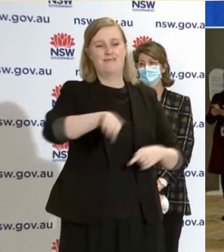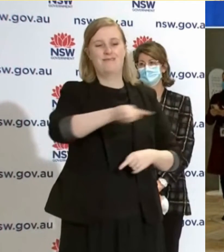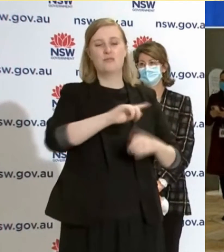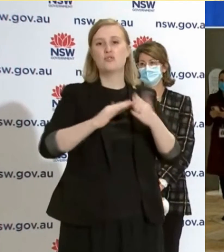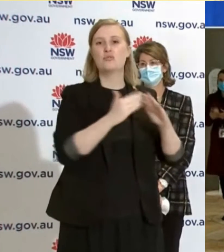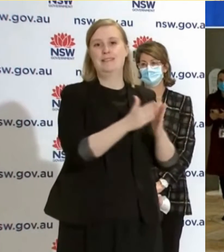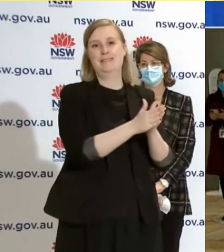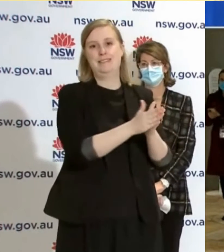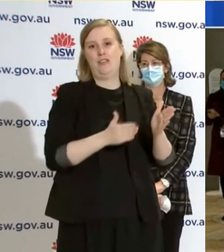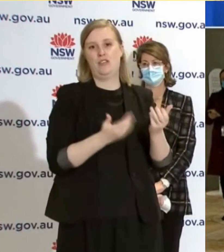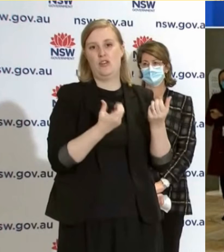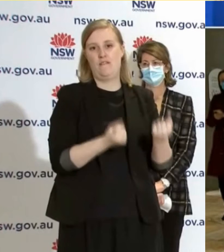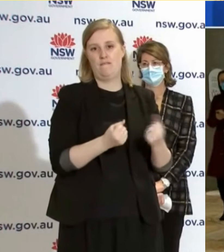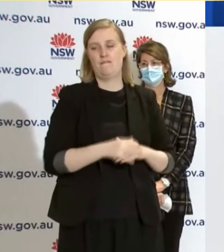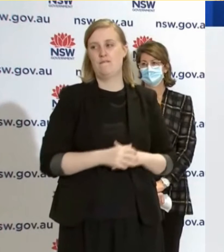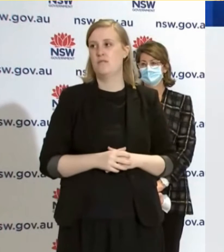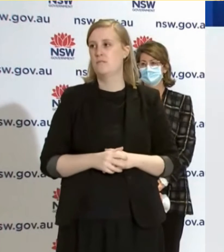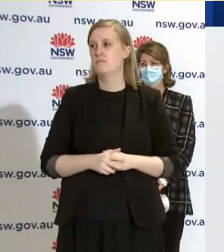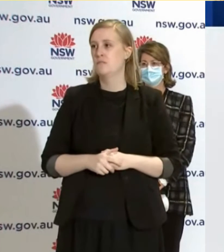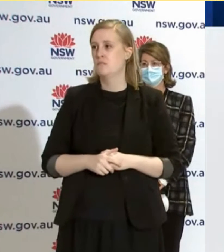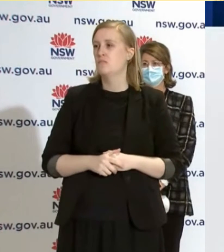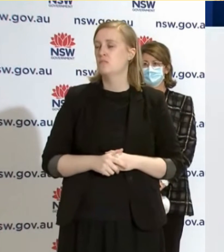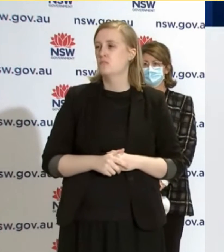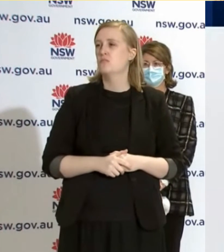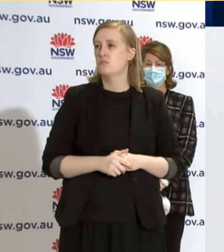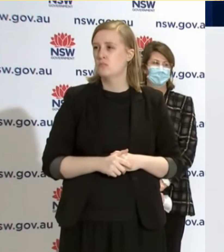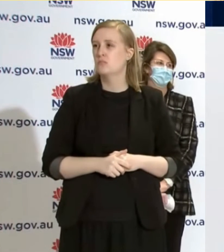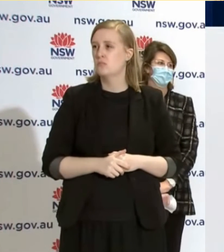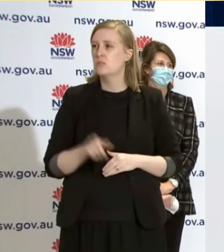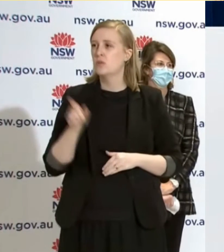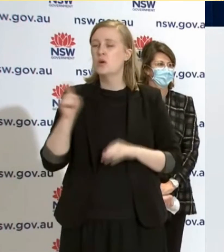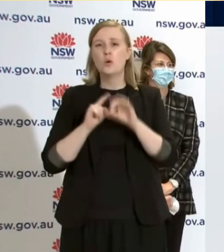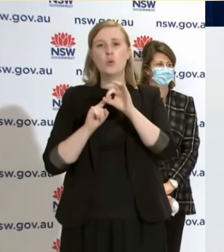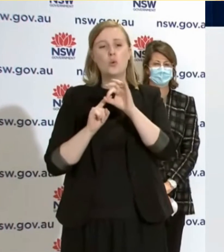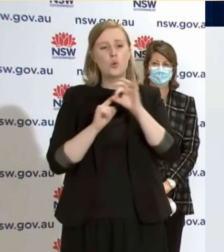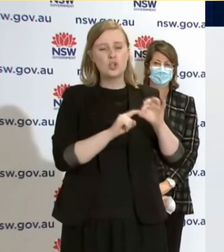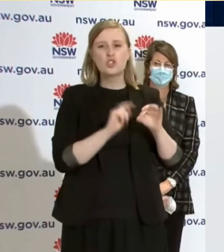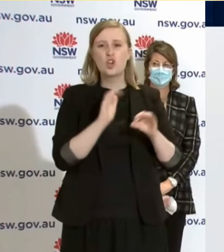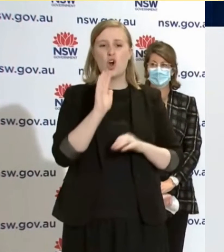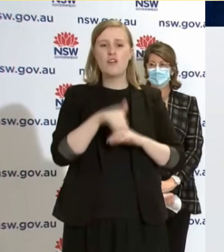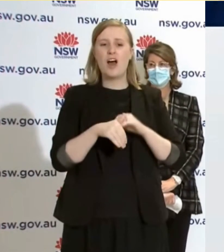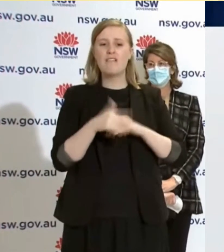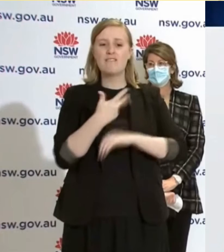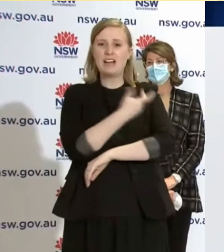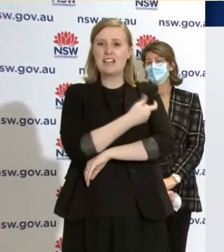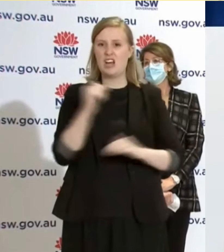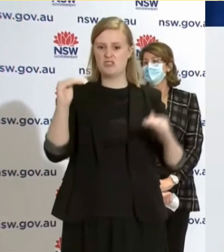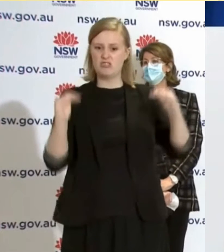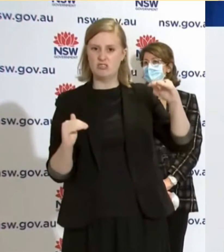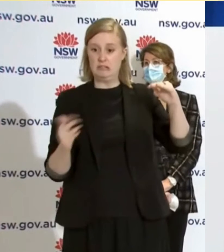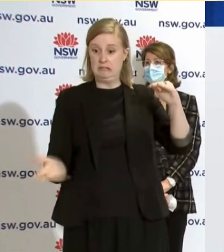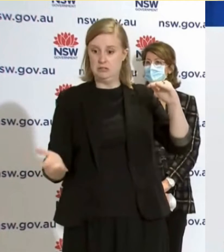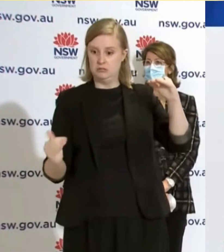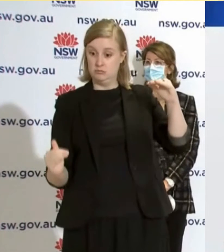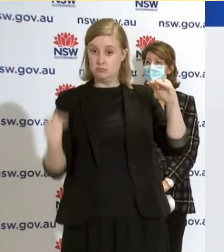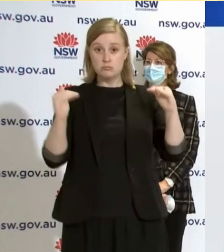About that, just on Western New South Wales talking about that. How successful have you been in terms of lifting that vaccination rate? And just in terms of cases, how many cases in Western New South Wales